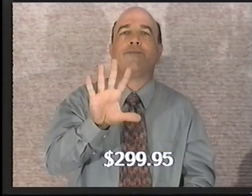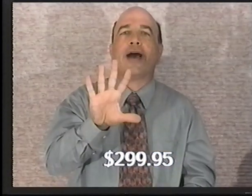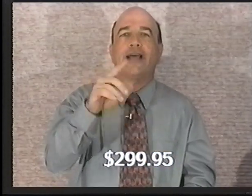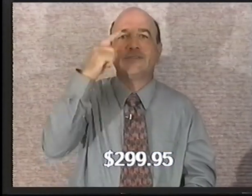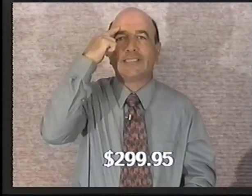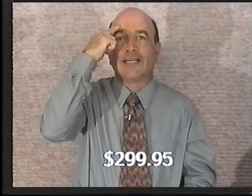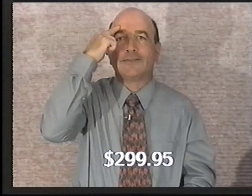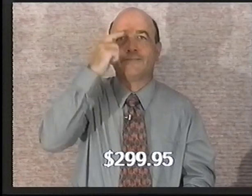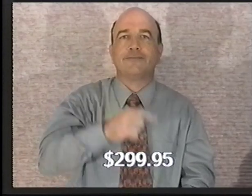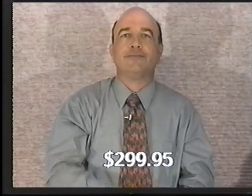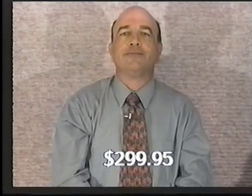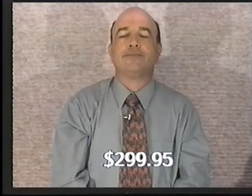$299.95.